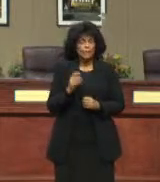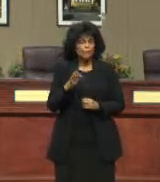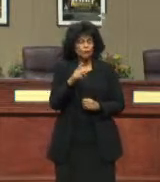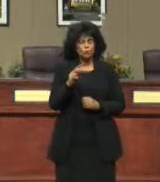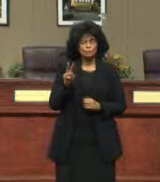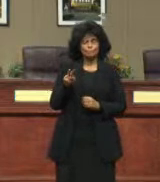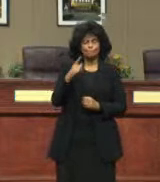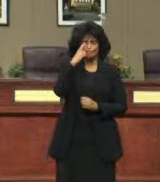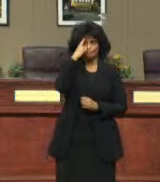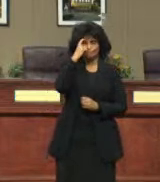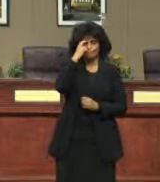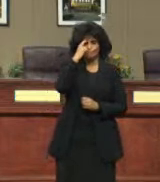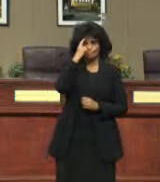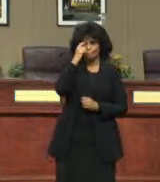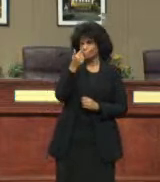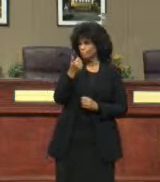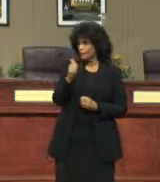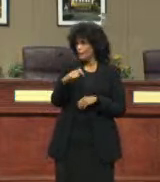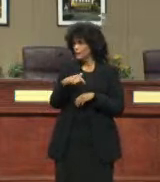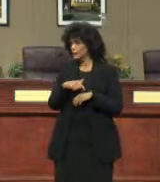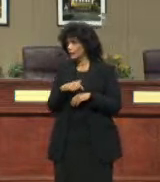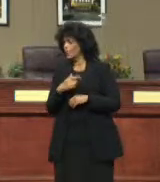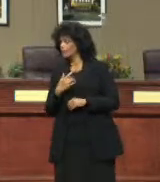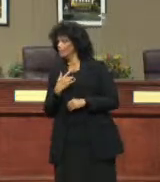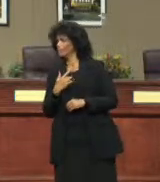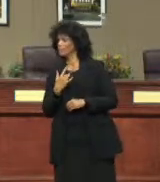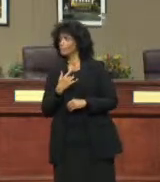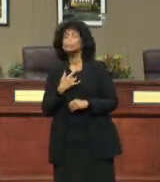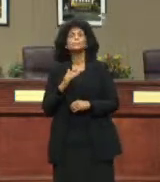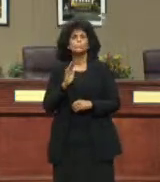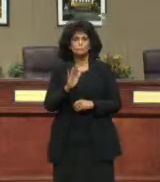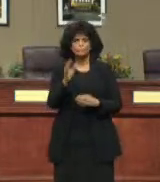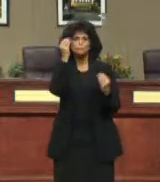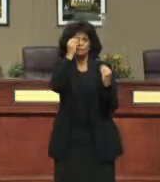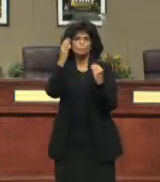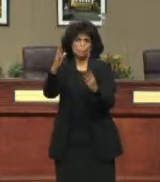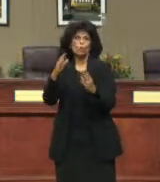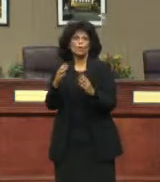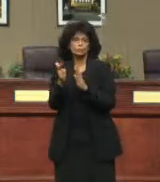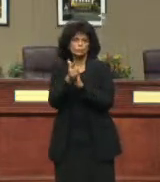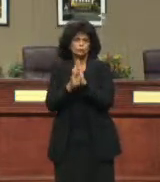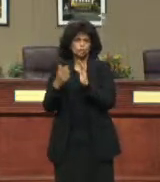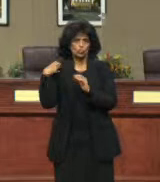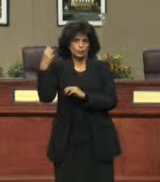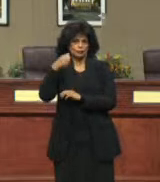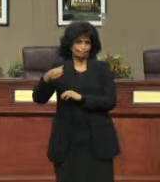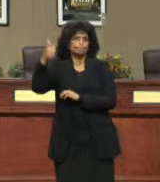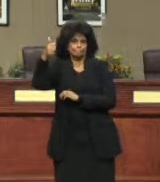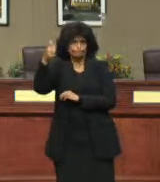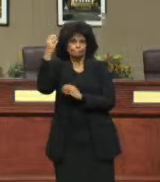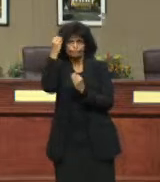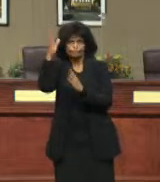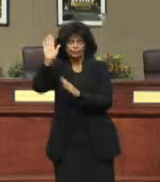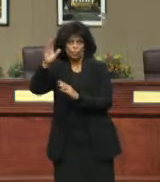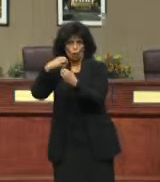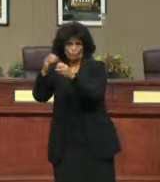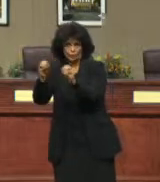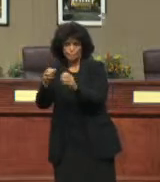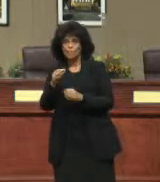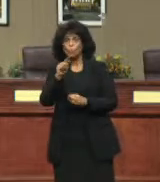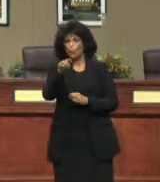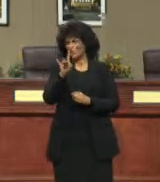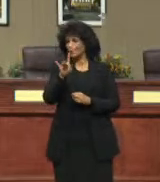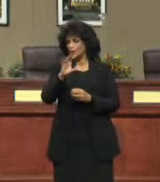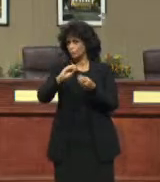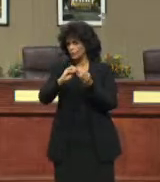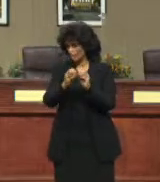COVID-19 vaccine-related advertisements to the Attorney General's office. There's a 1-800 number that you can